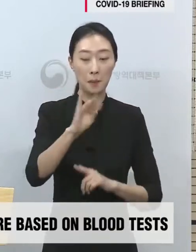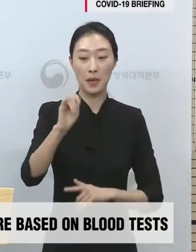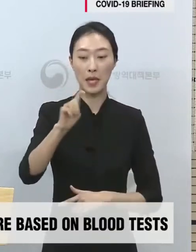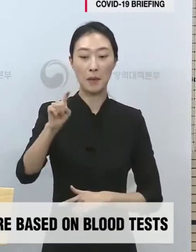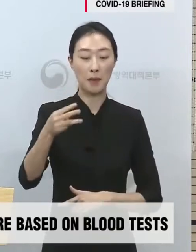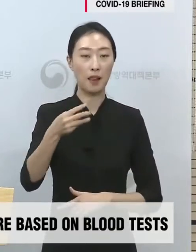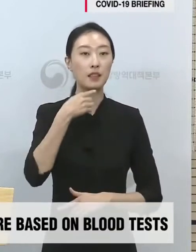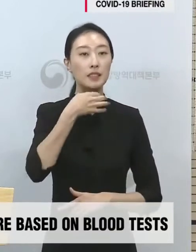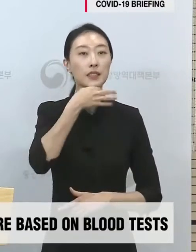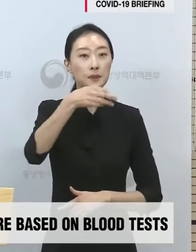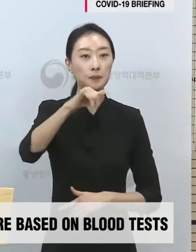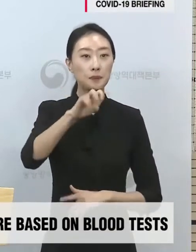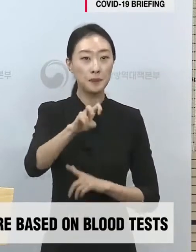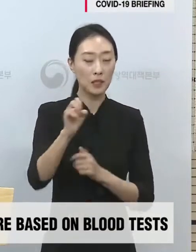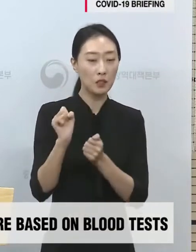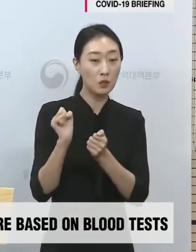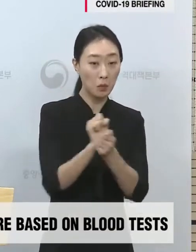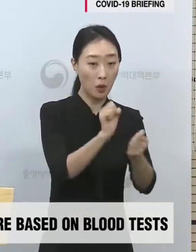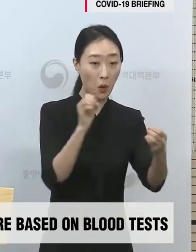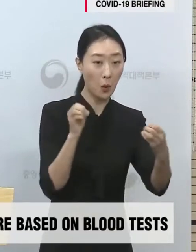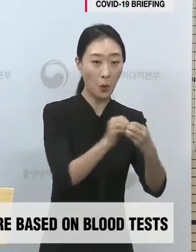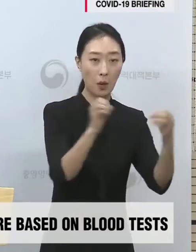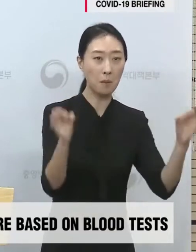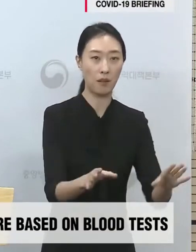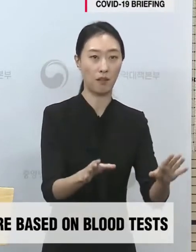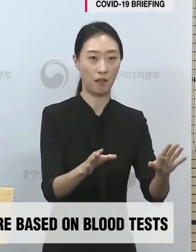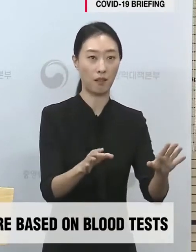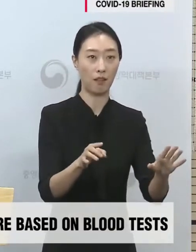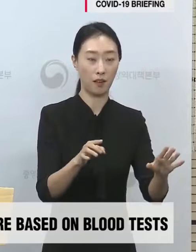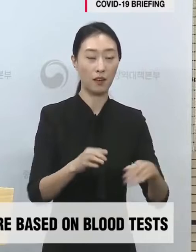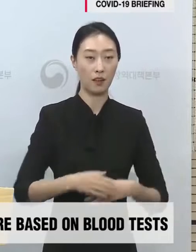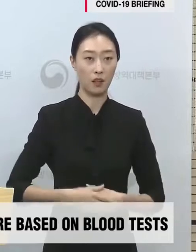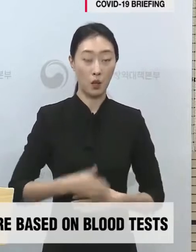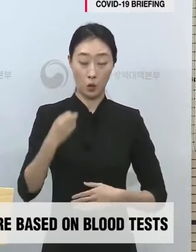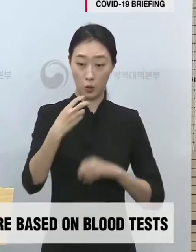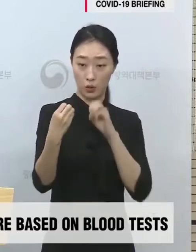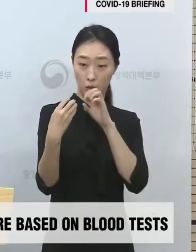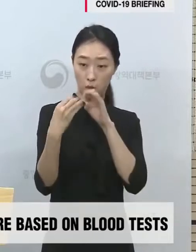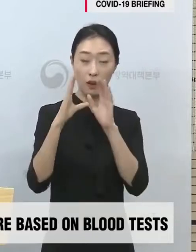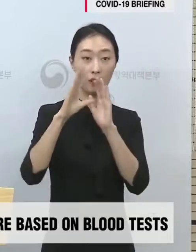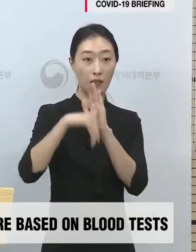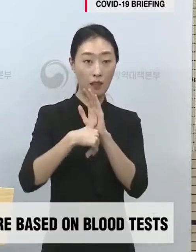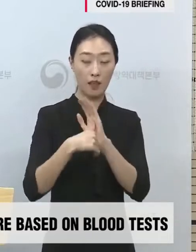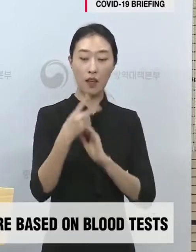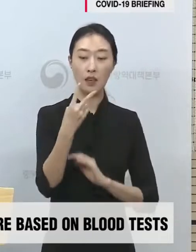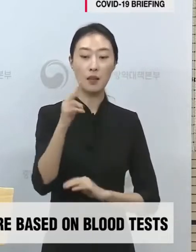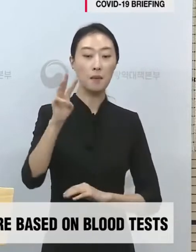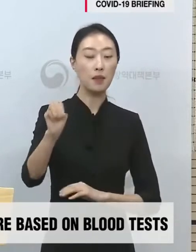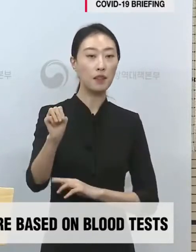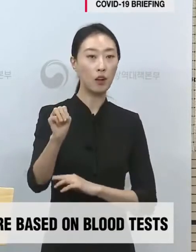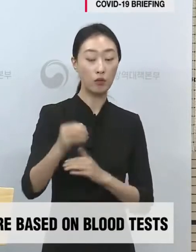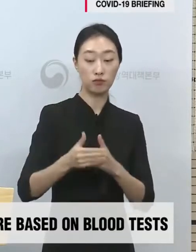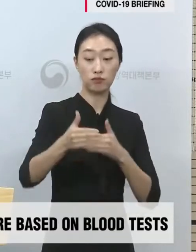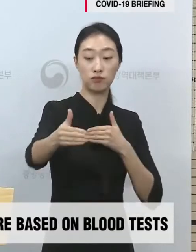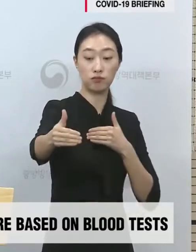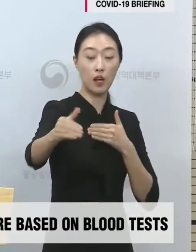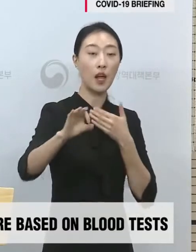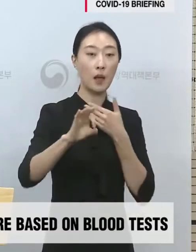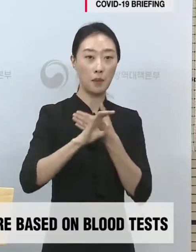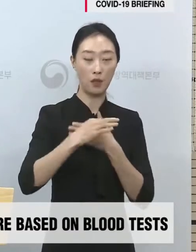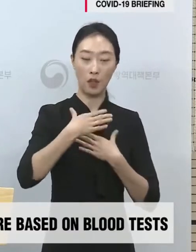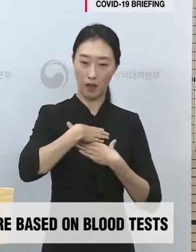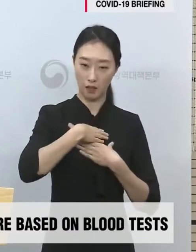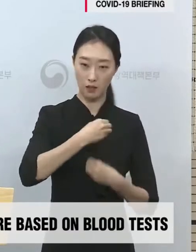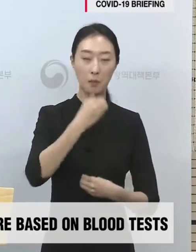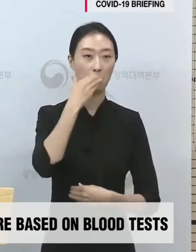be careful that your droplets, because droplets are the main cause of root of infection when